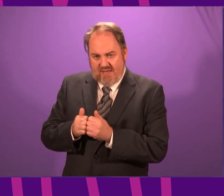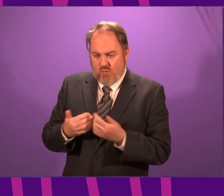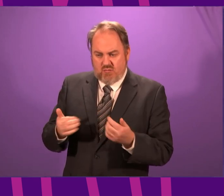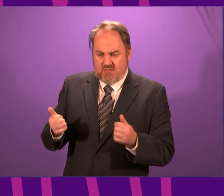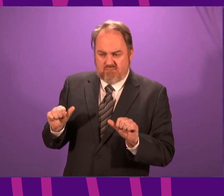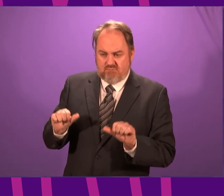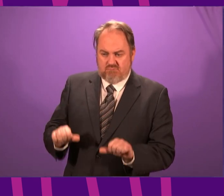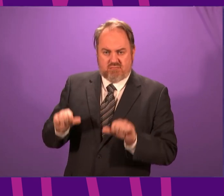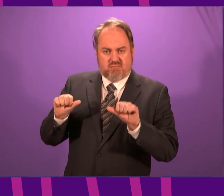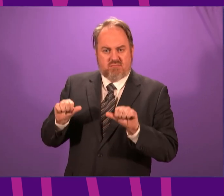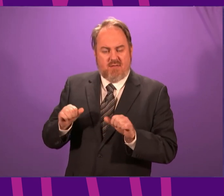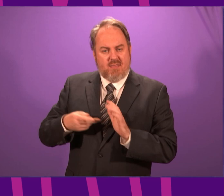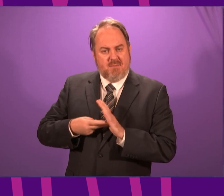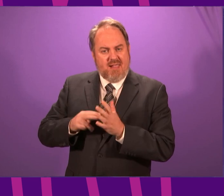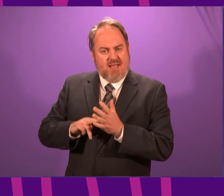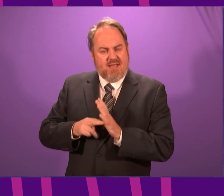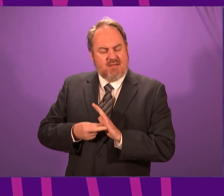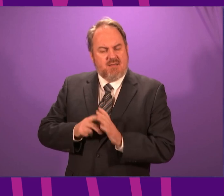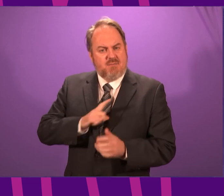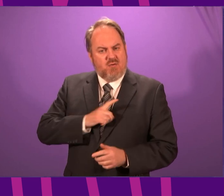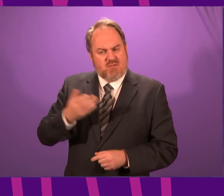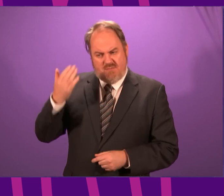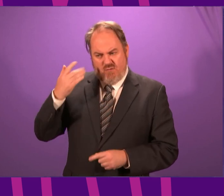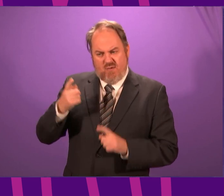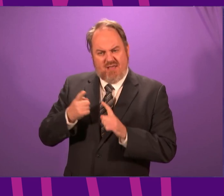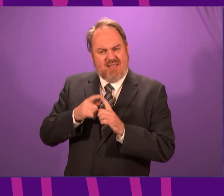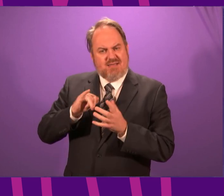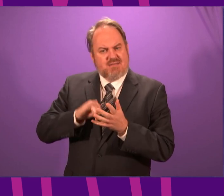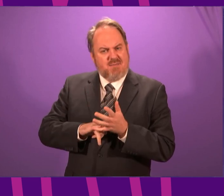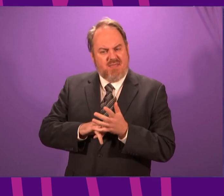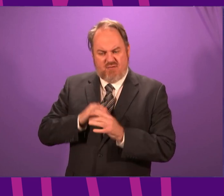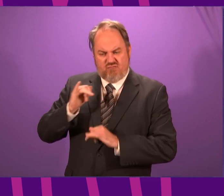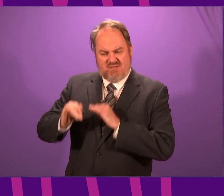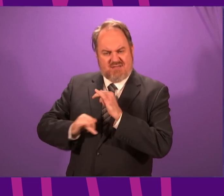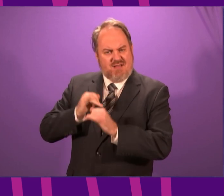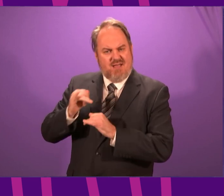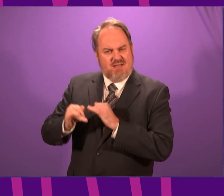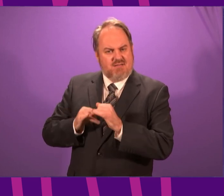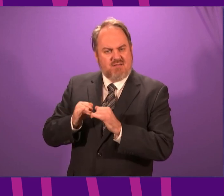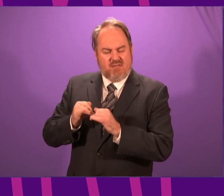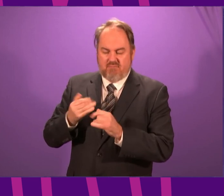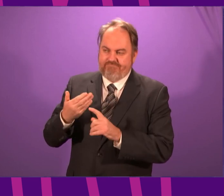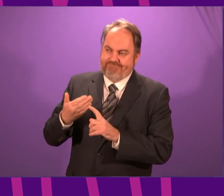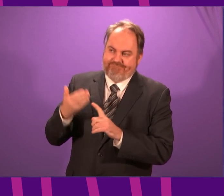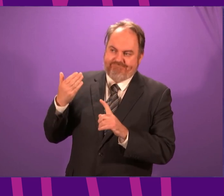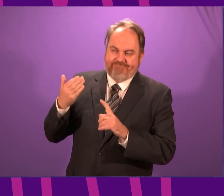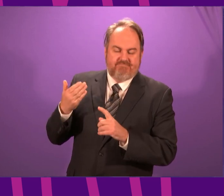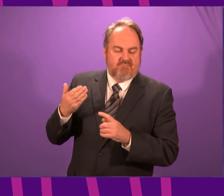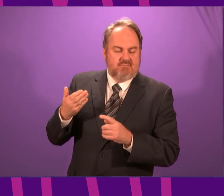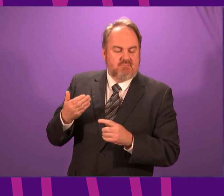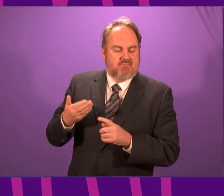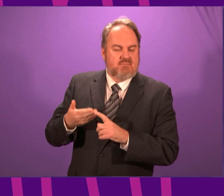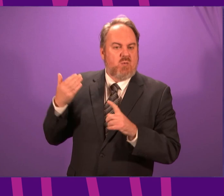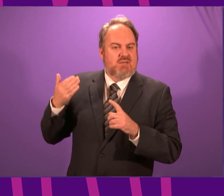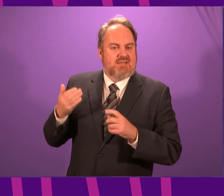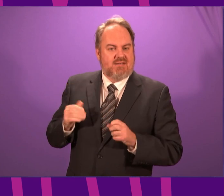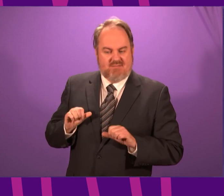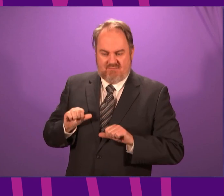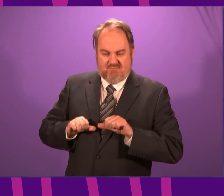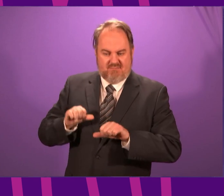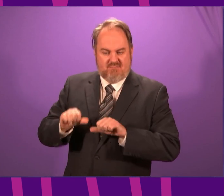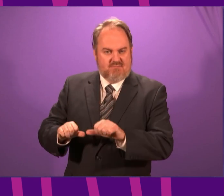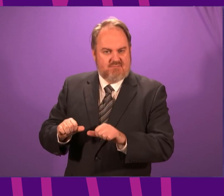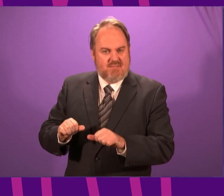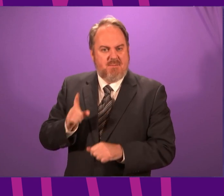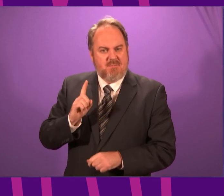Because earlier in the debate, Elaine Smith criticised the noting approach, yet in the lead-up to this